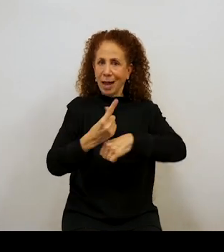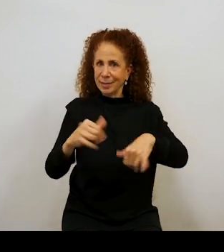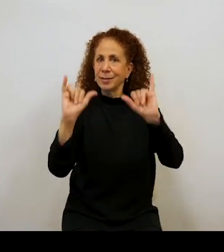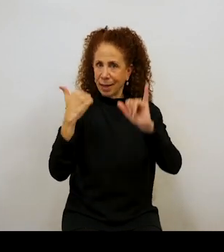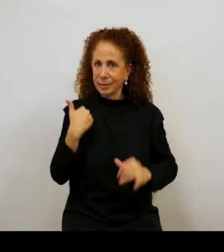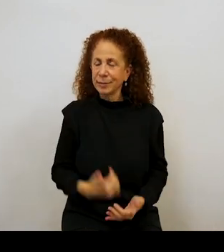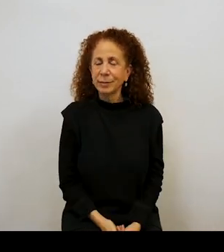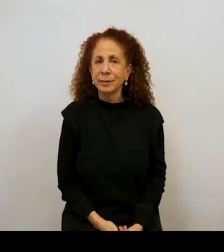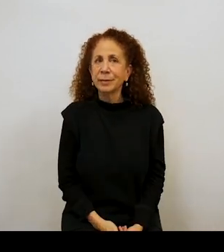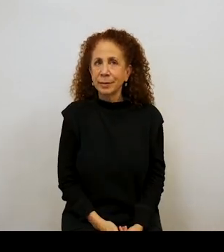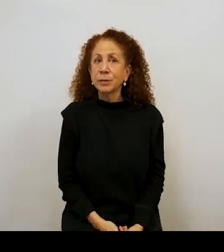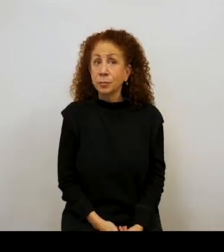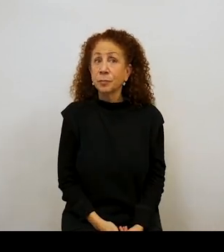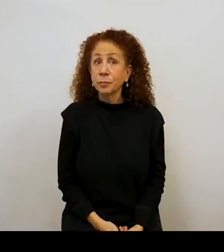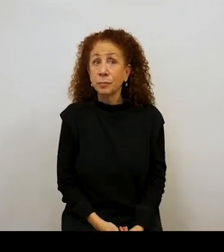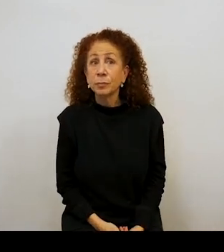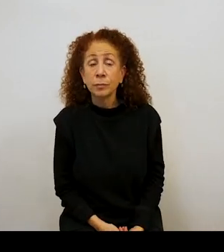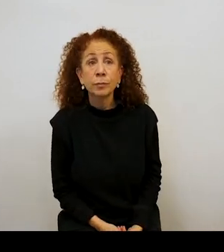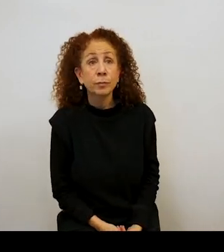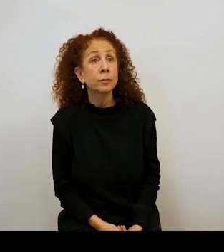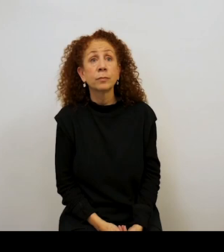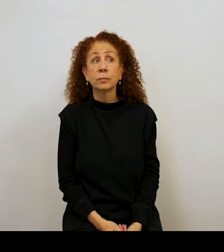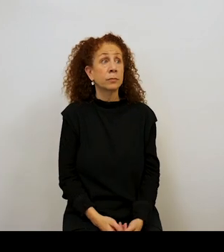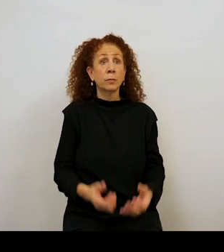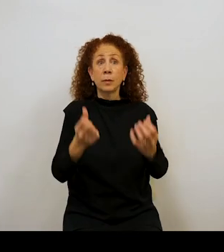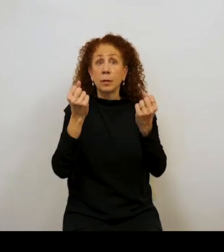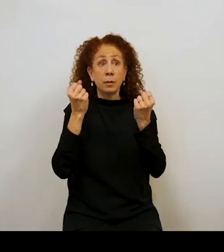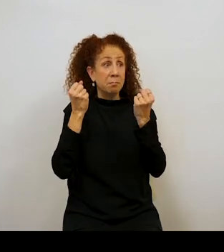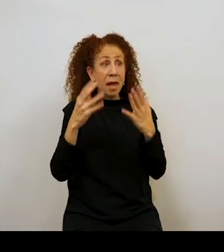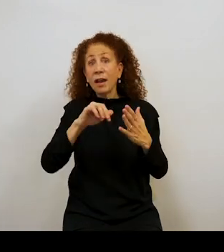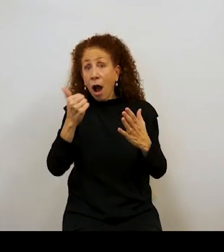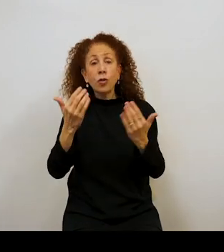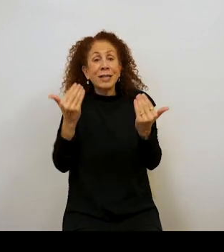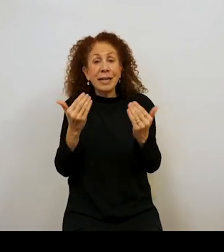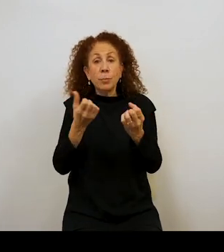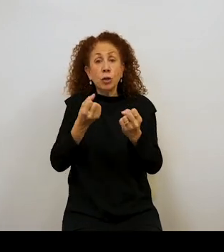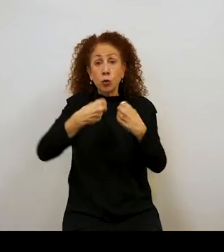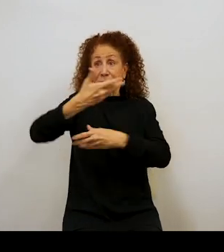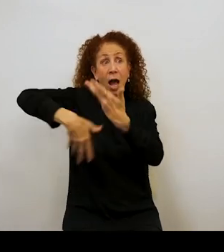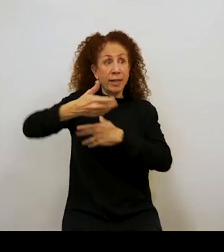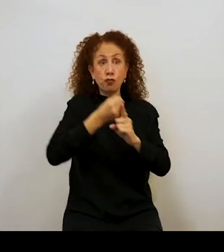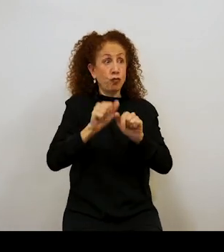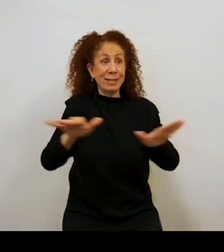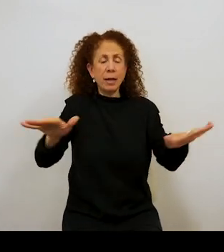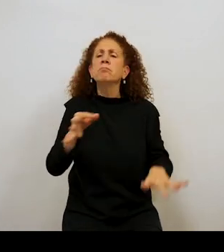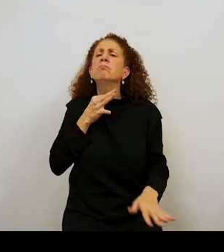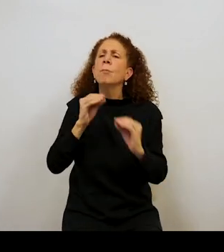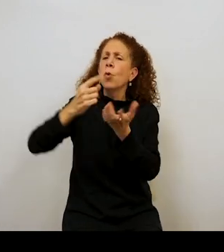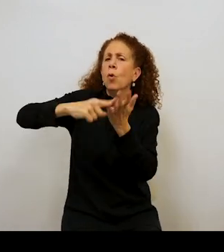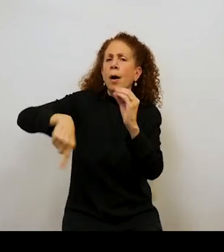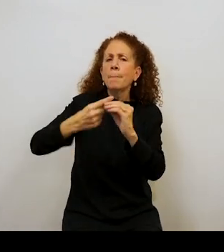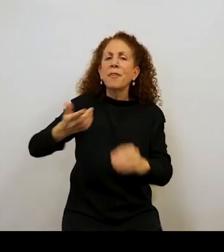with contemporary Britain, as well as, I think, in fact, with other contemporary societies as well. Mm-hmm. And I guess I would like to hear more from you